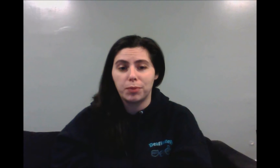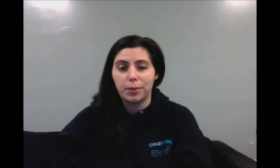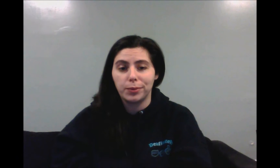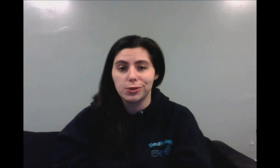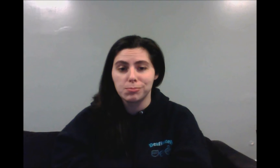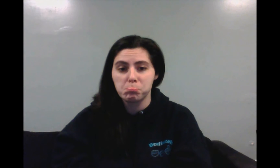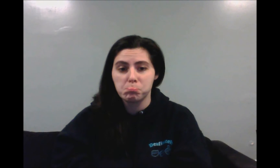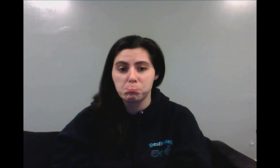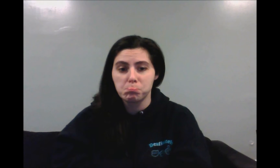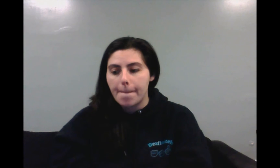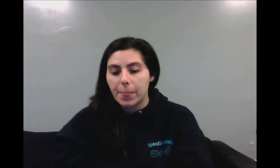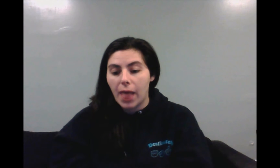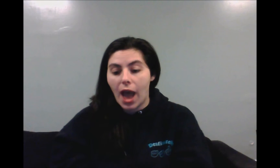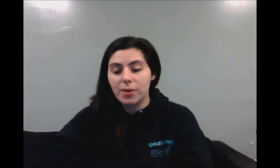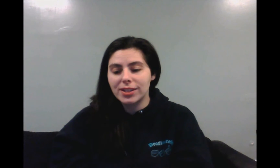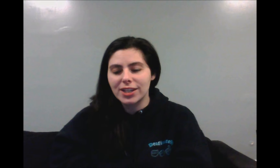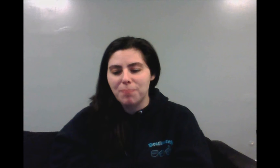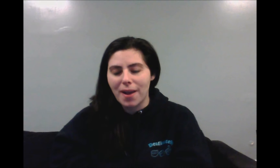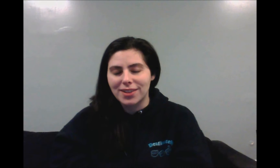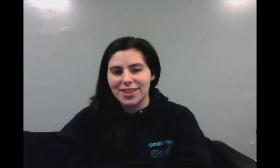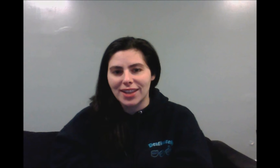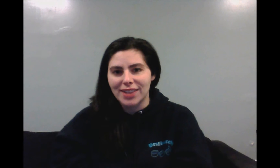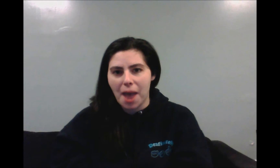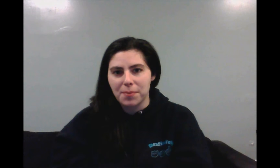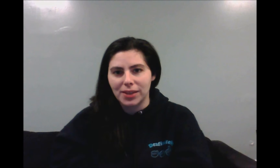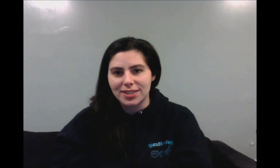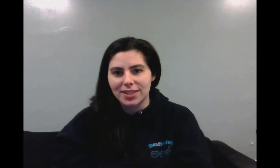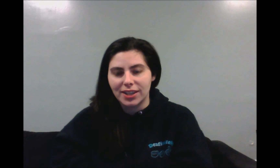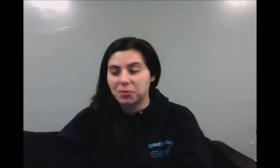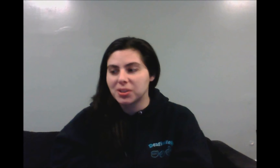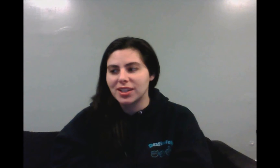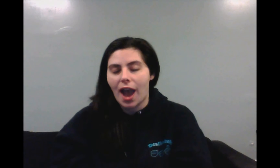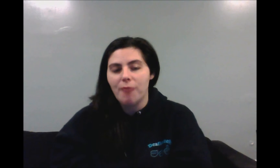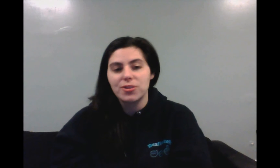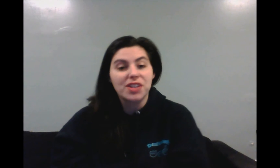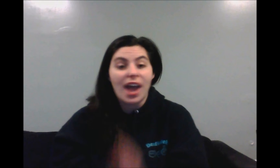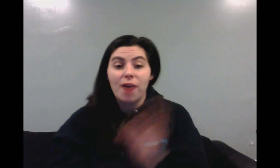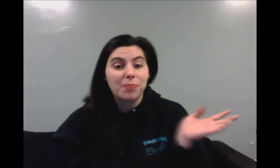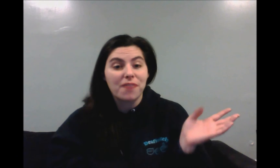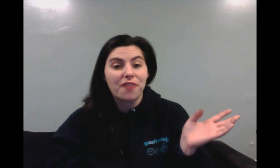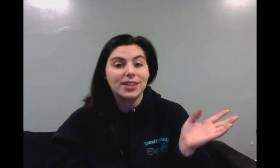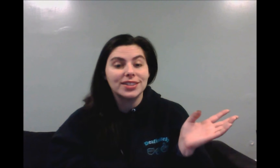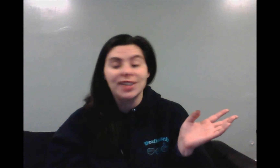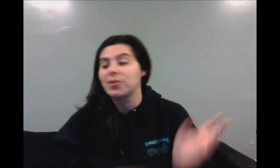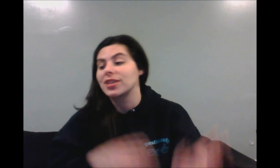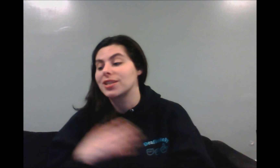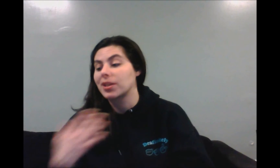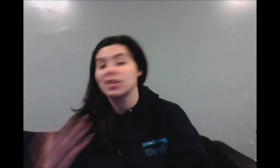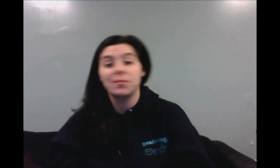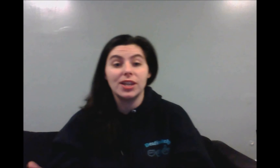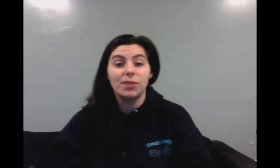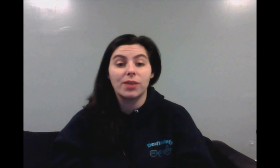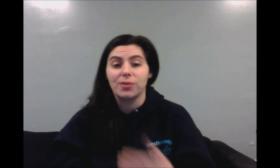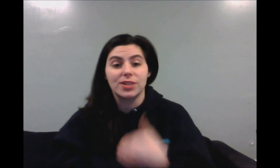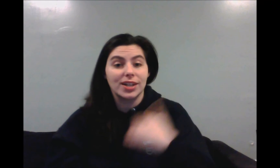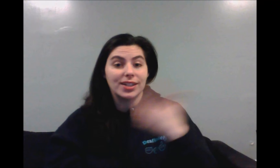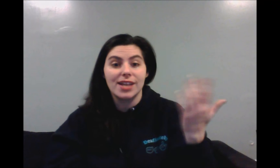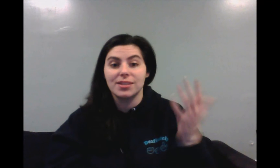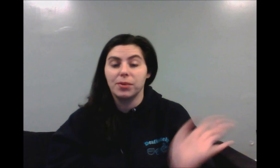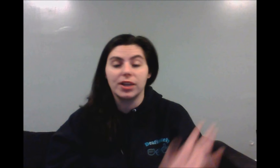puppies. I wasn't expecting that to happen last night. I was just out with my friends. I wasn't expecting to meet anyone. I was gonna dance and boogie. He